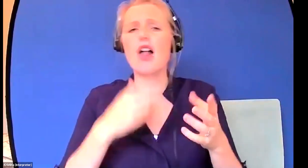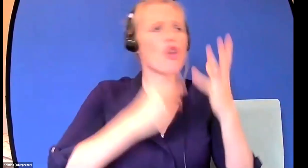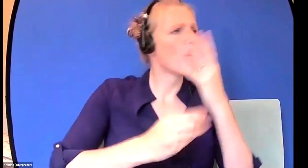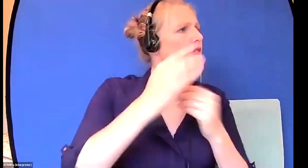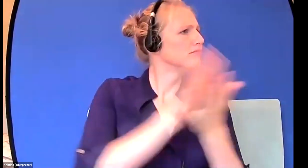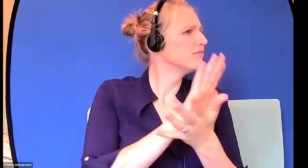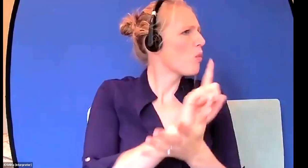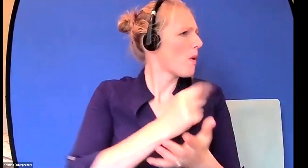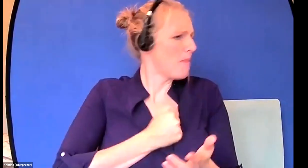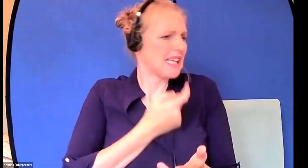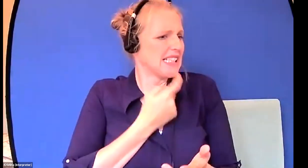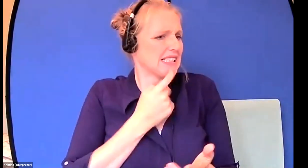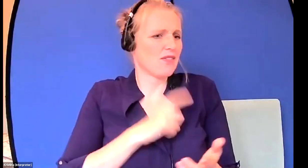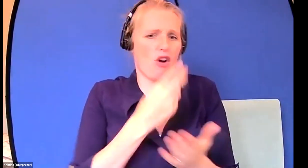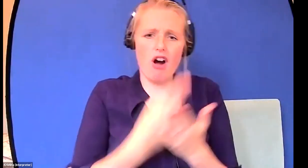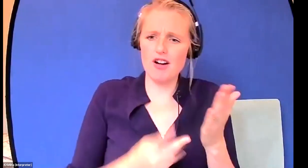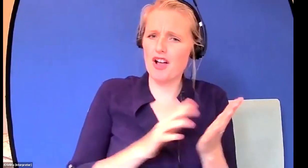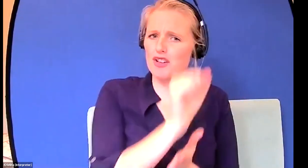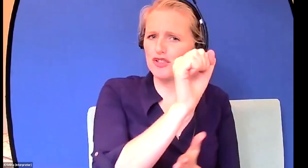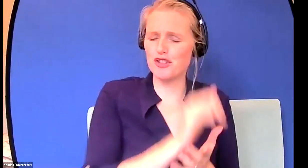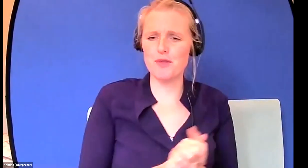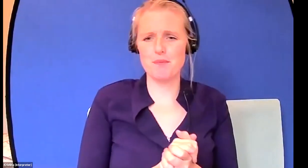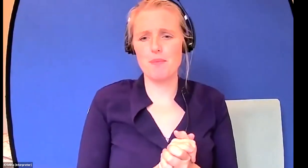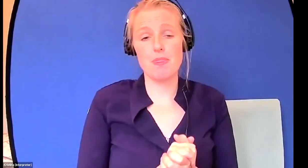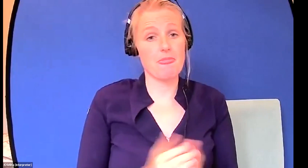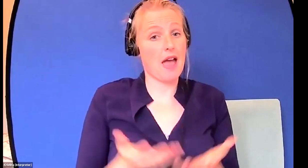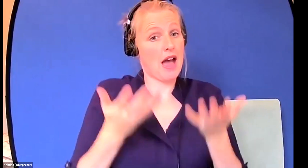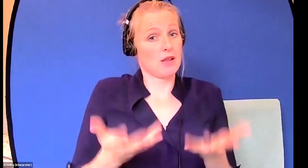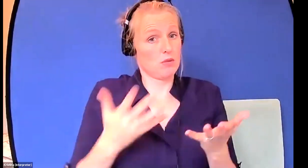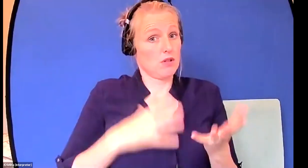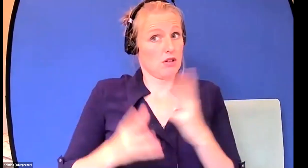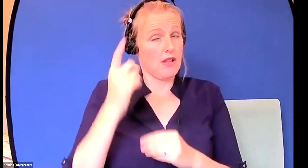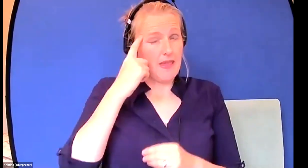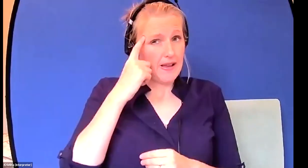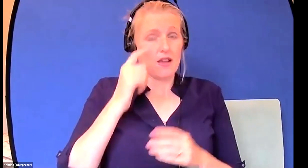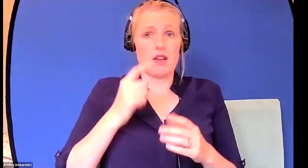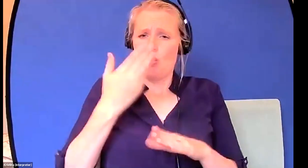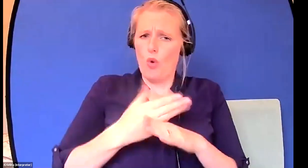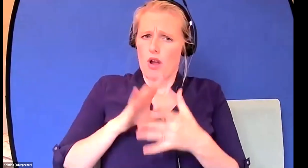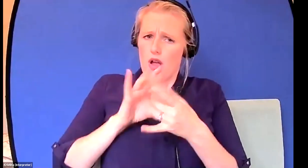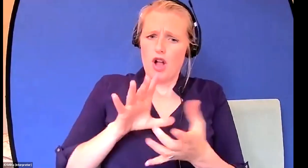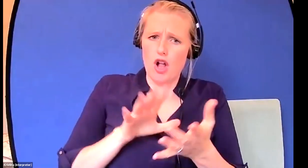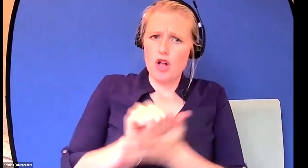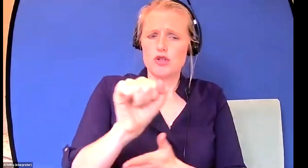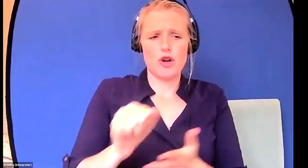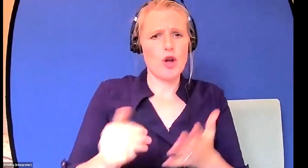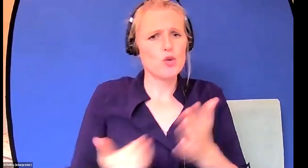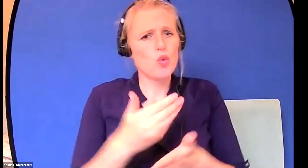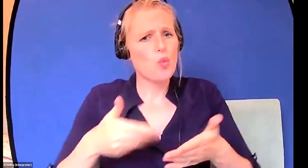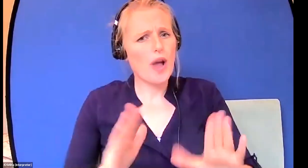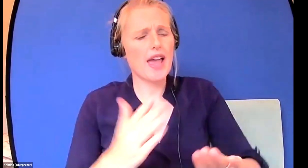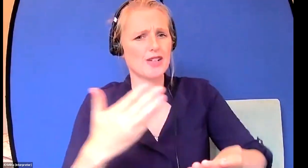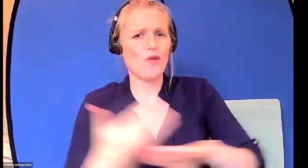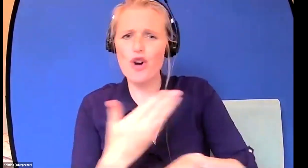help to nurture. And here I think we need to start thinking about new ways of working in culture that encourage mutuality